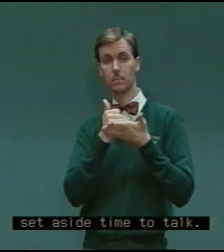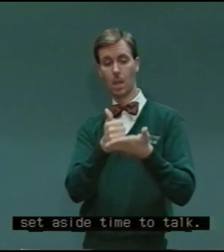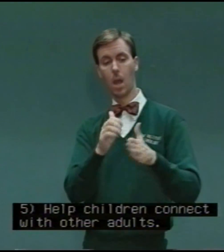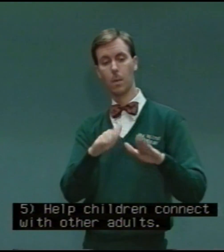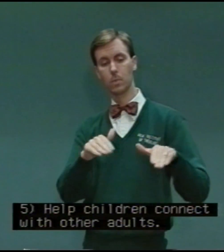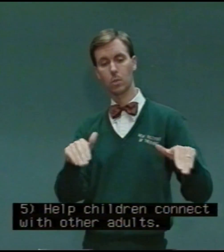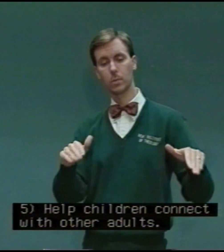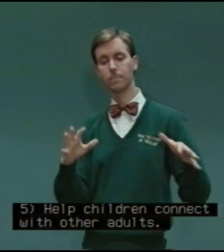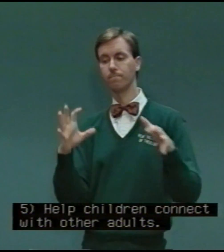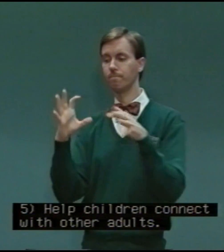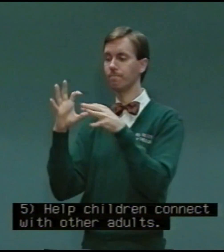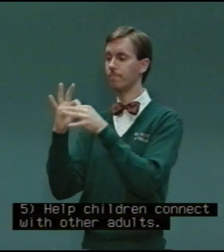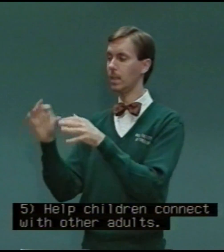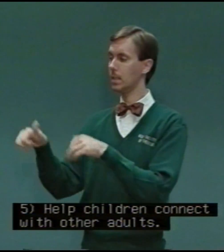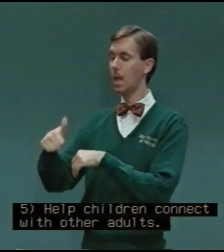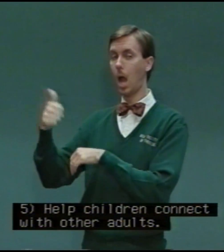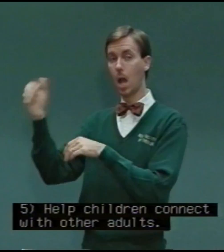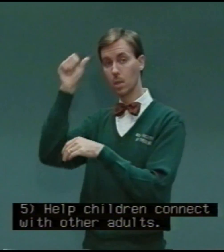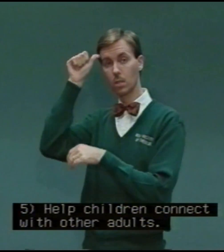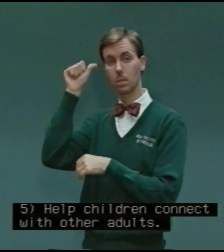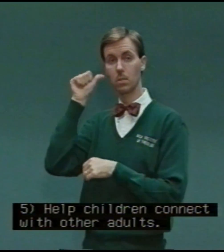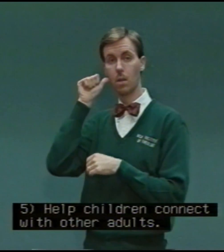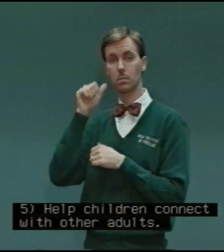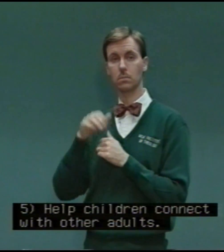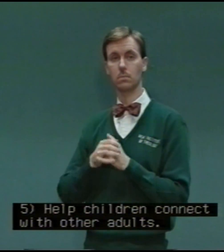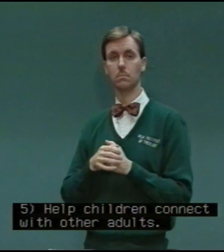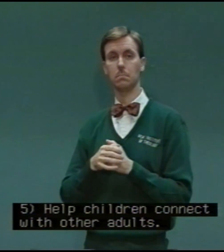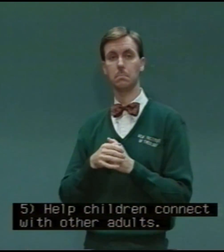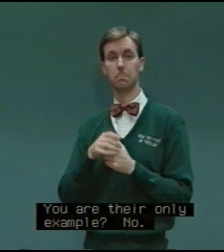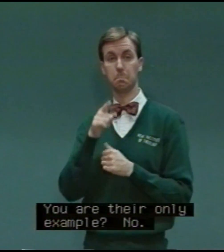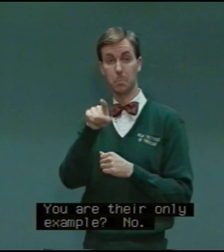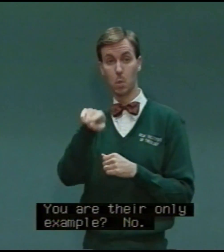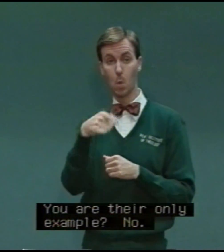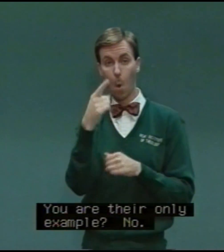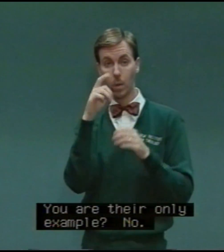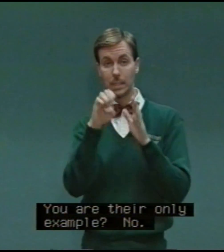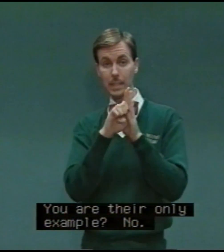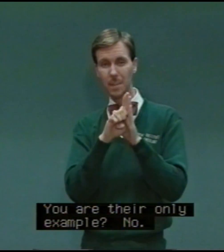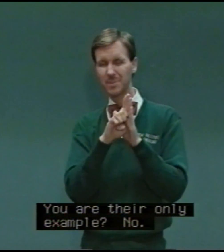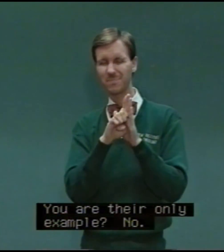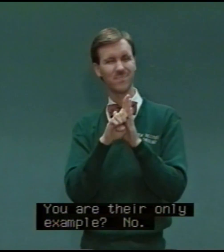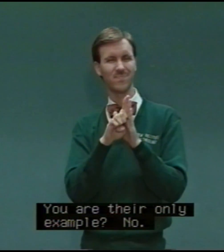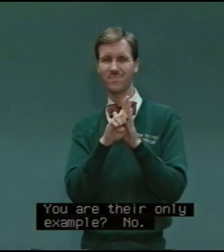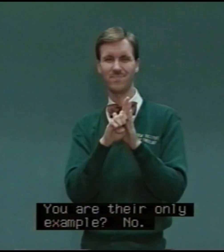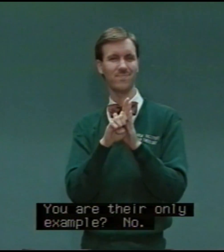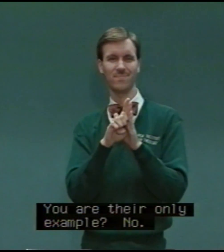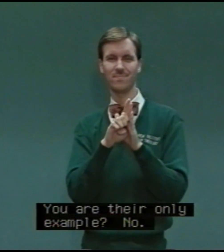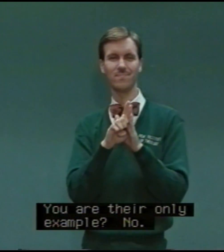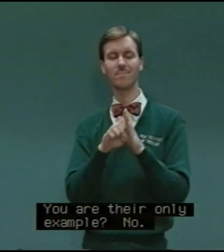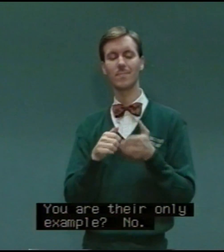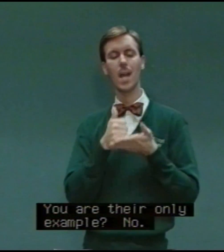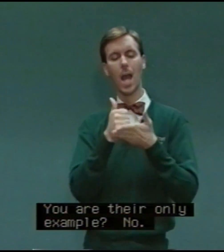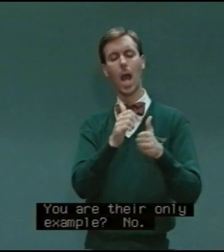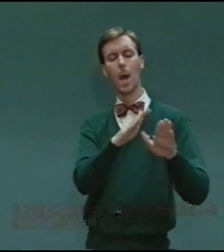five help children connect with other adults you are their only example no